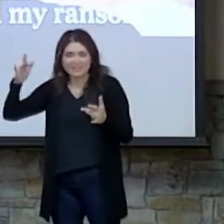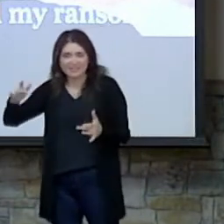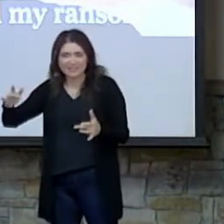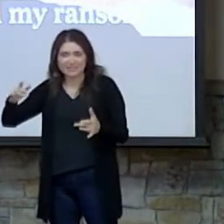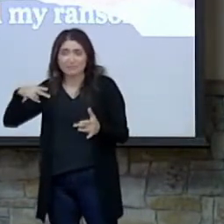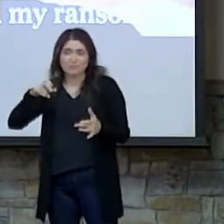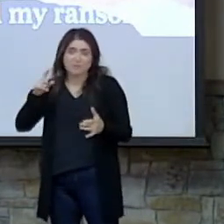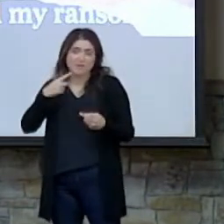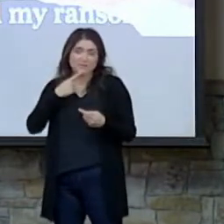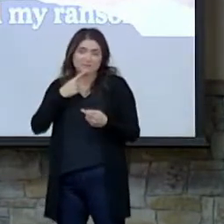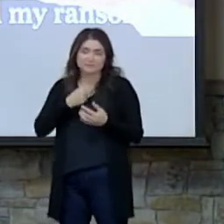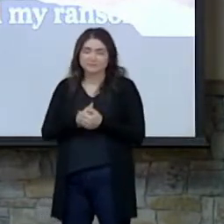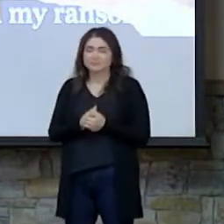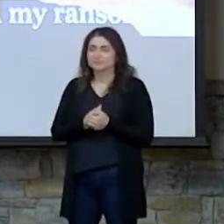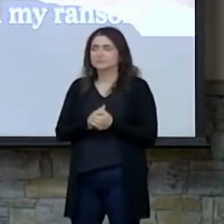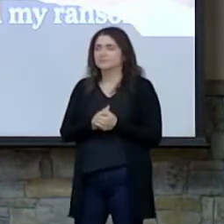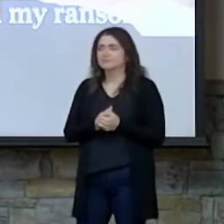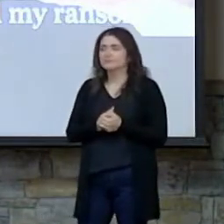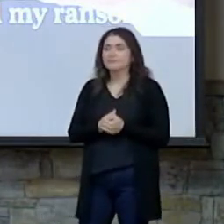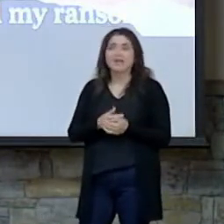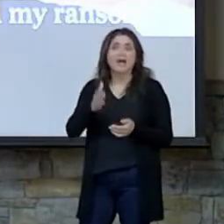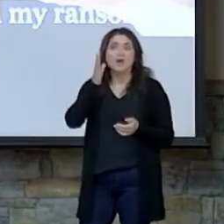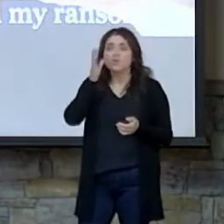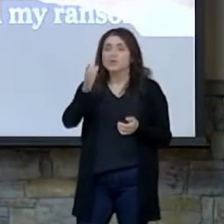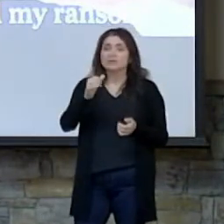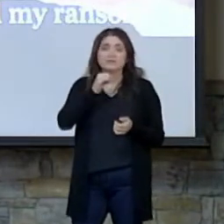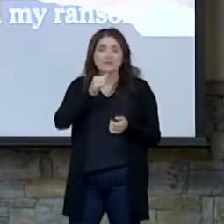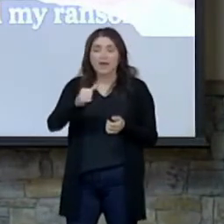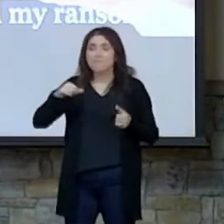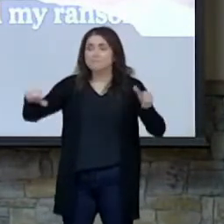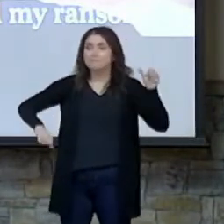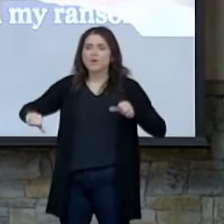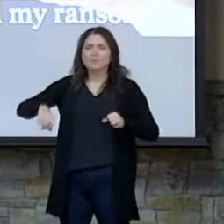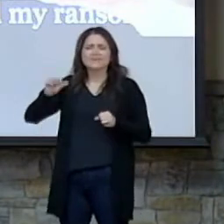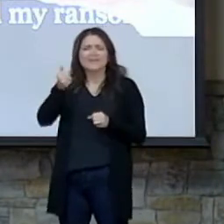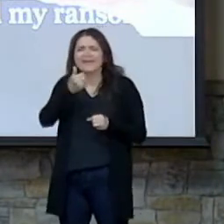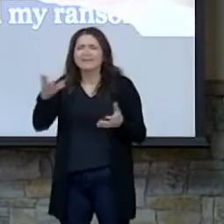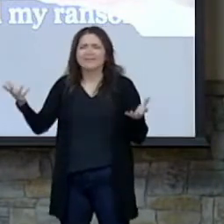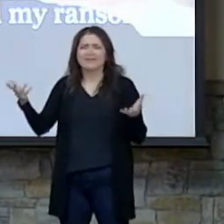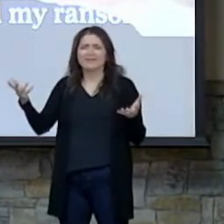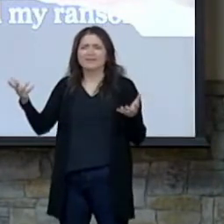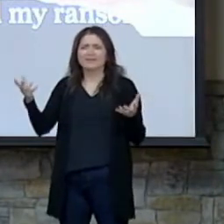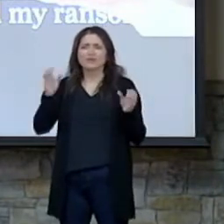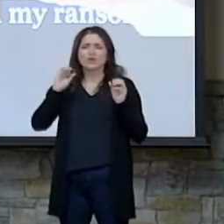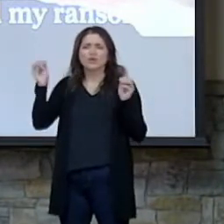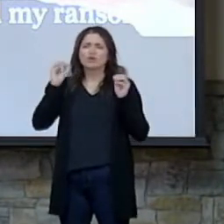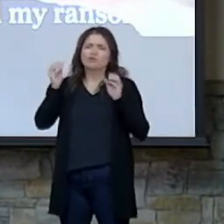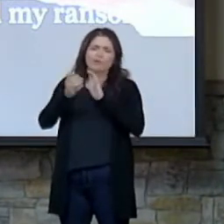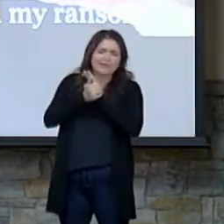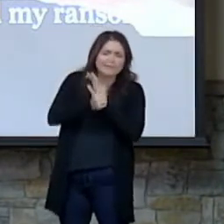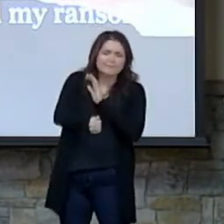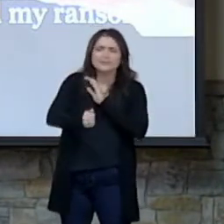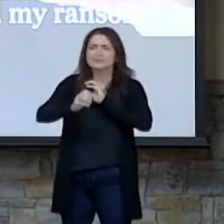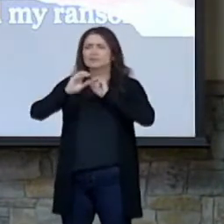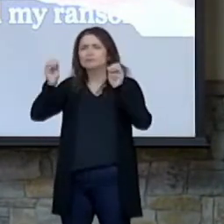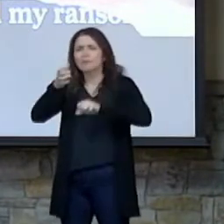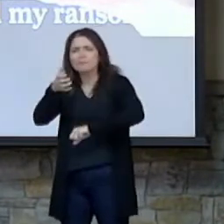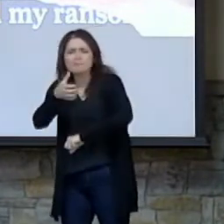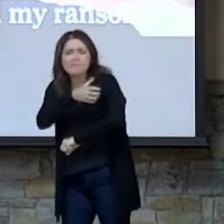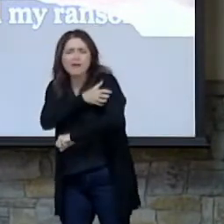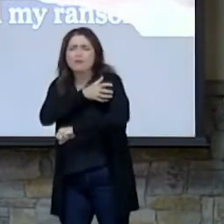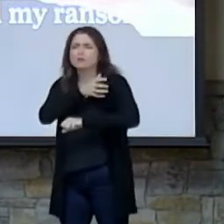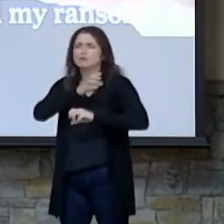I will not boast in anything, no gifts, no power, no wisdom,